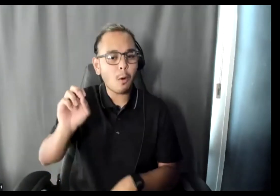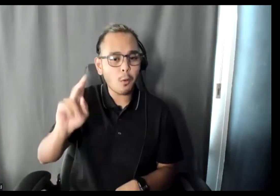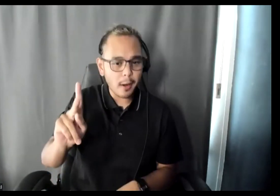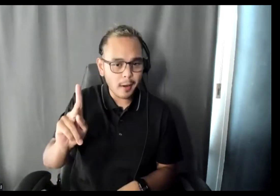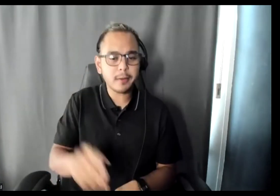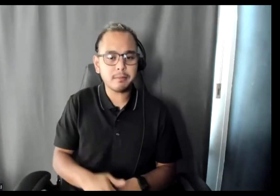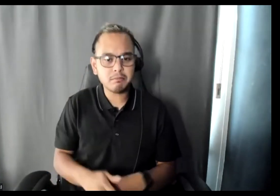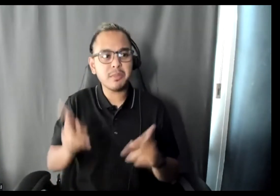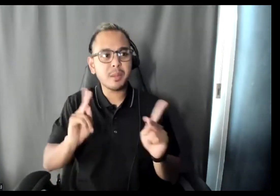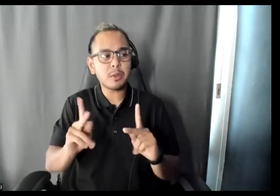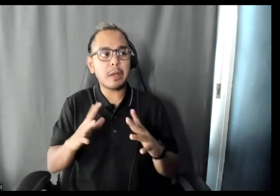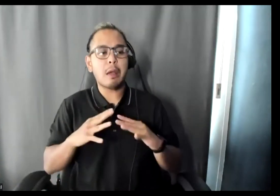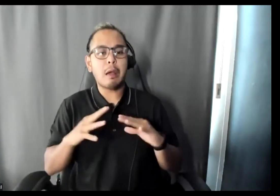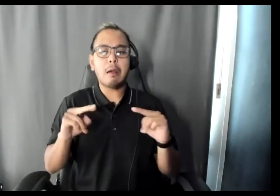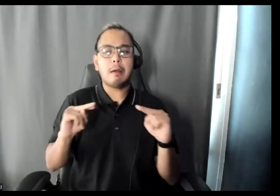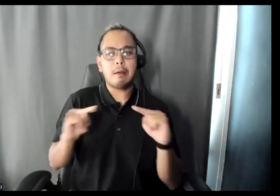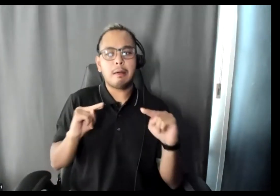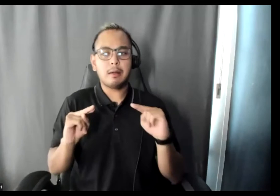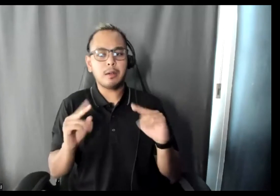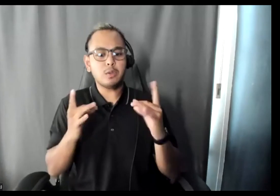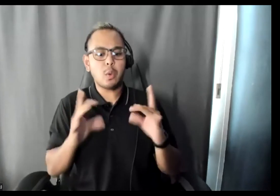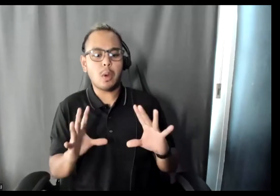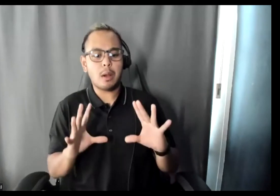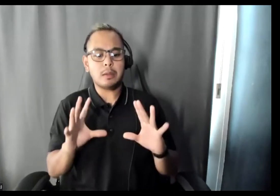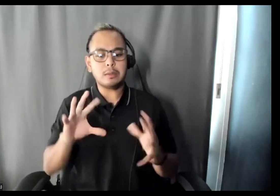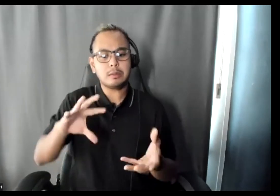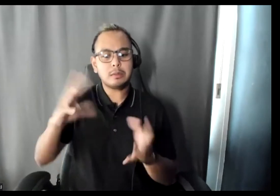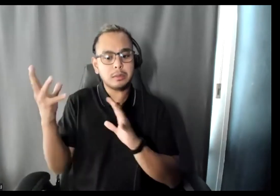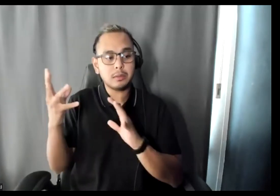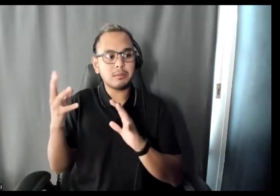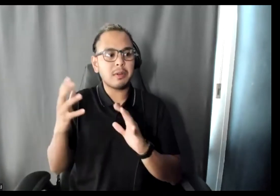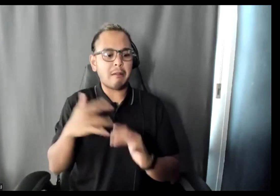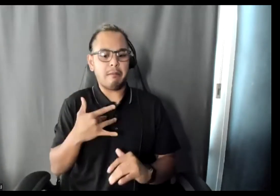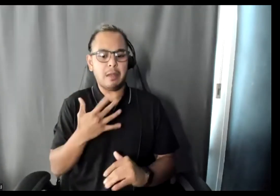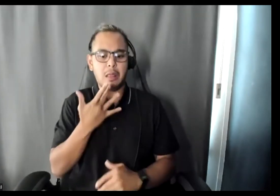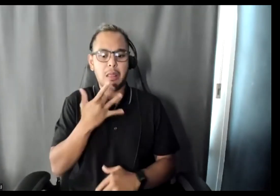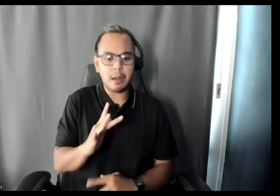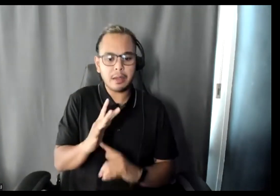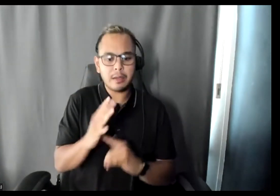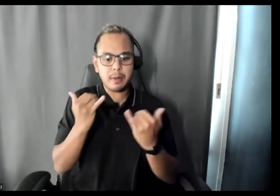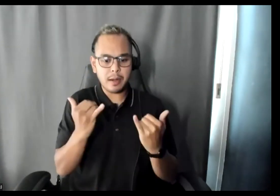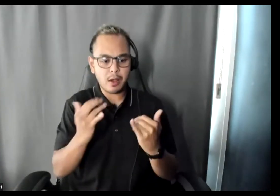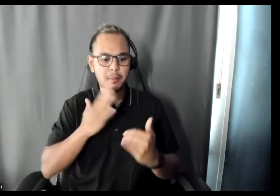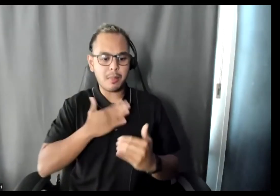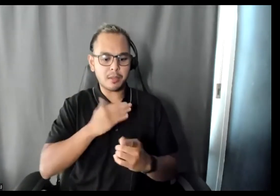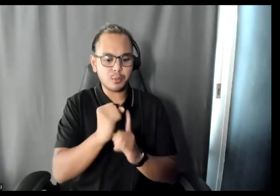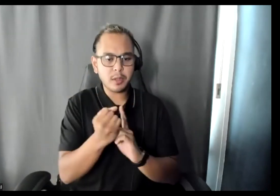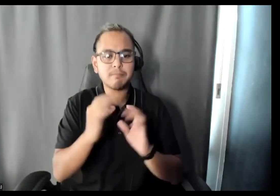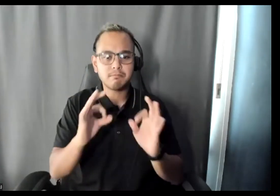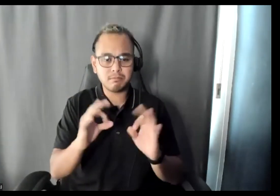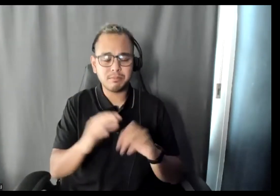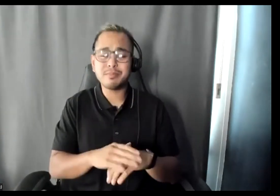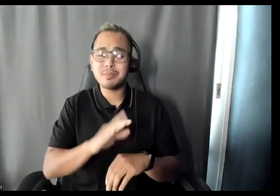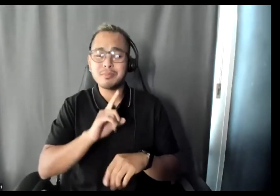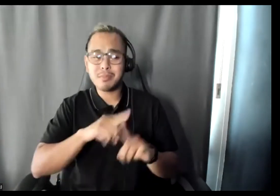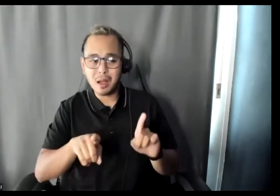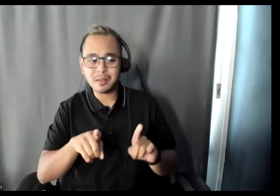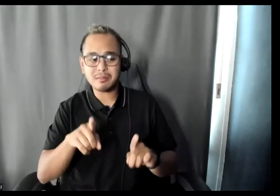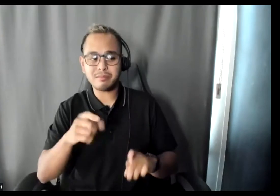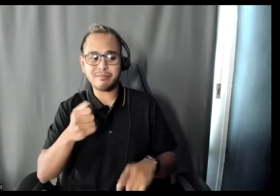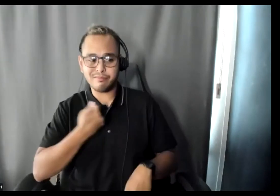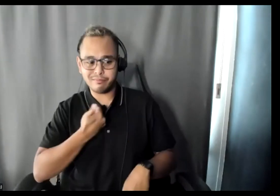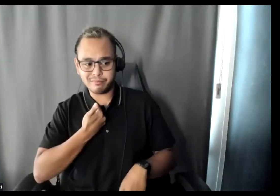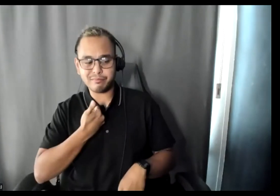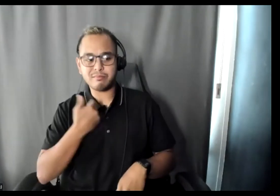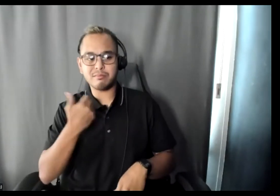rock the boat because they feel lucky, right, to be in the housing or circumstances that they are. And I will say to you, as a person who does